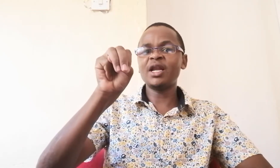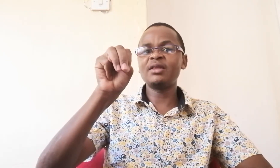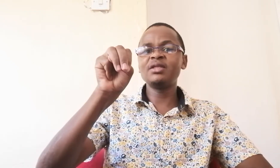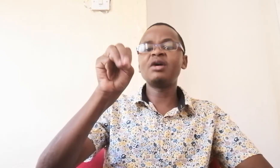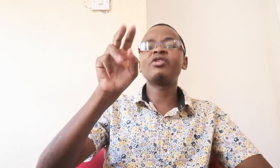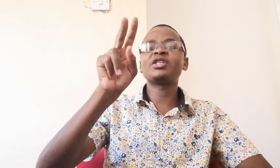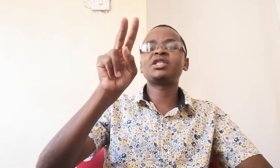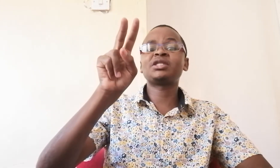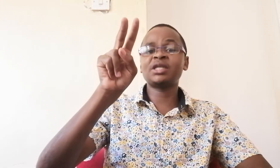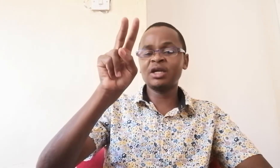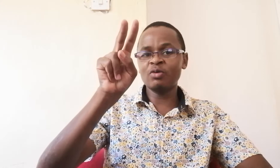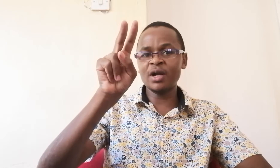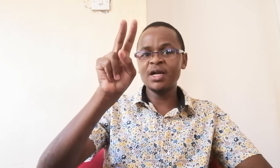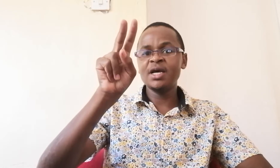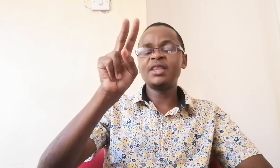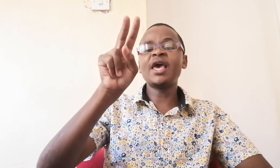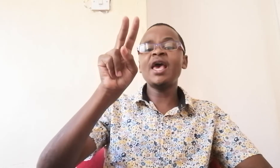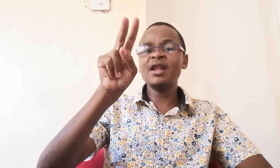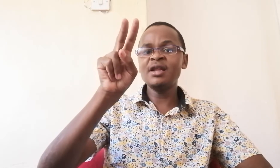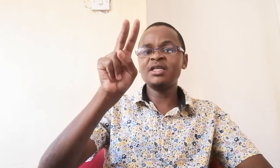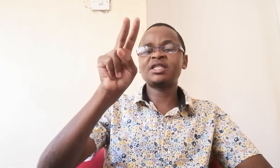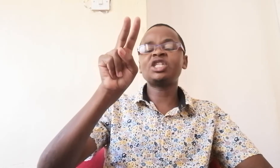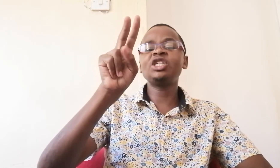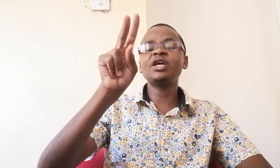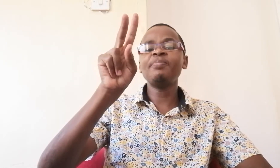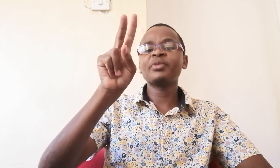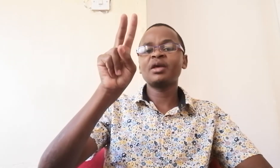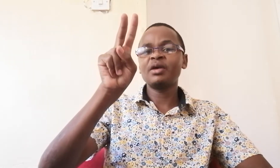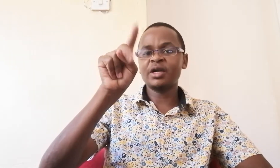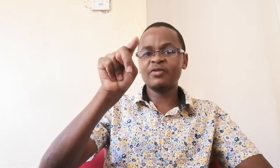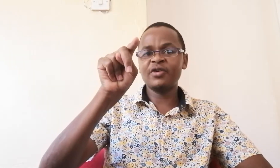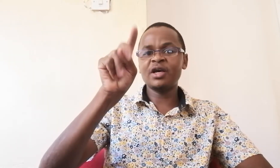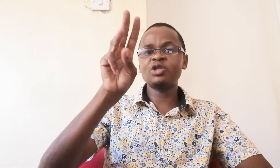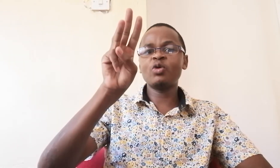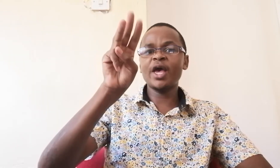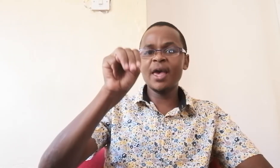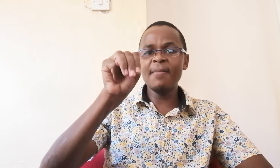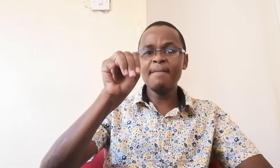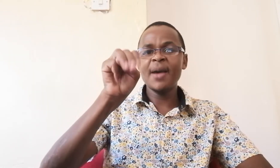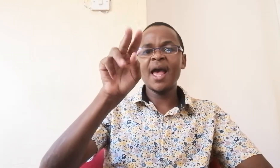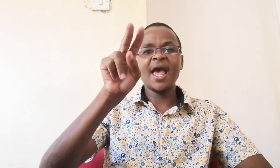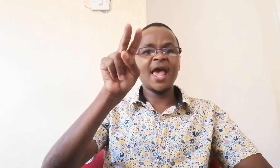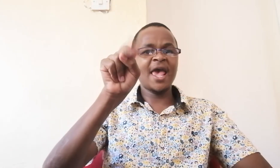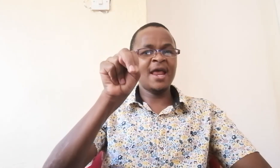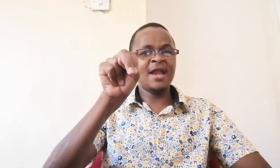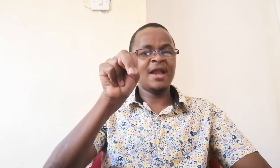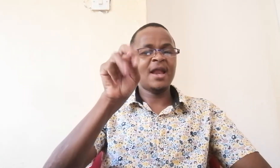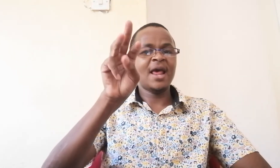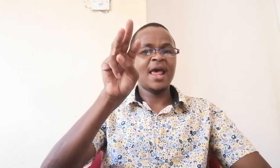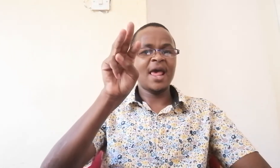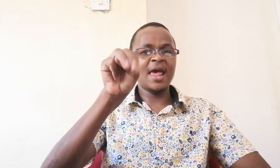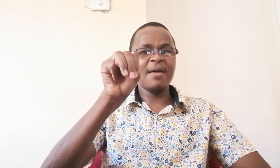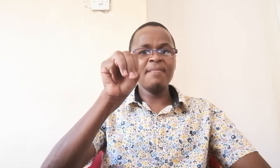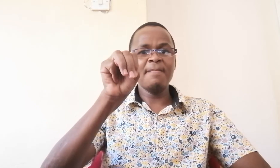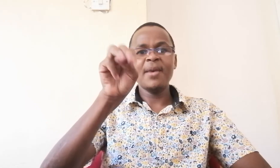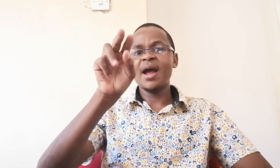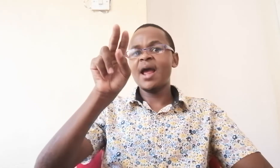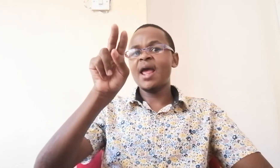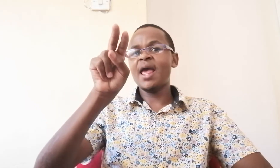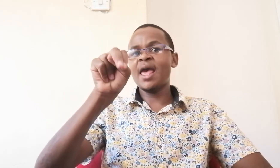like this. Now the second one, the N is touching the ring finger. So M, N, M,